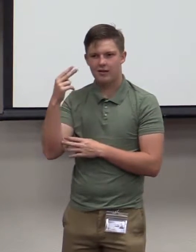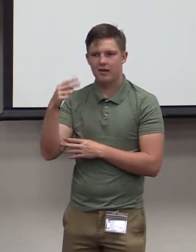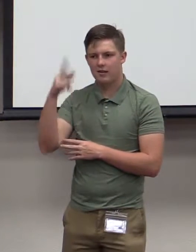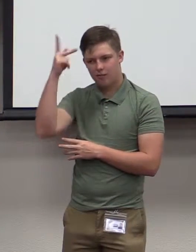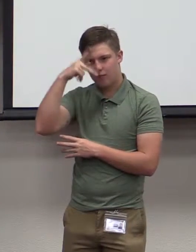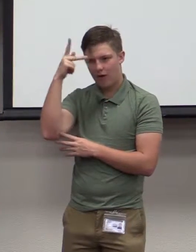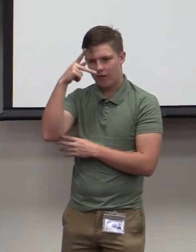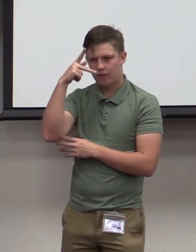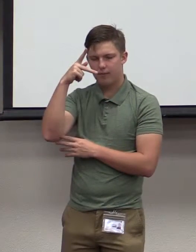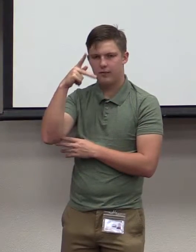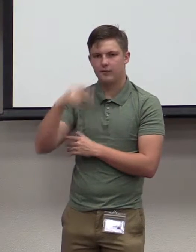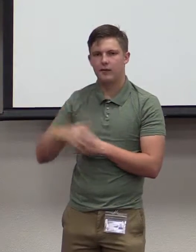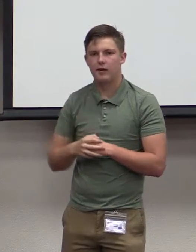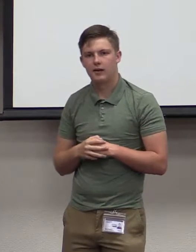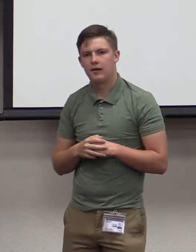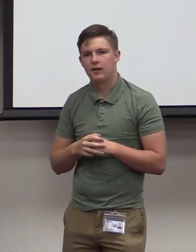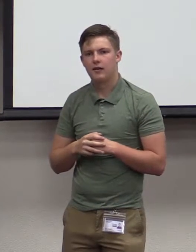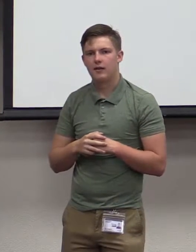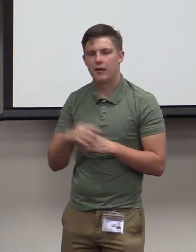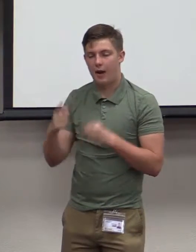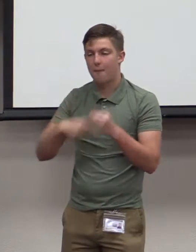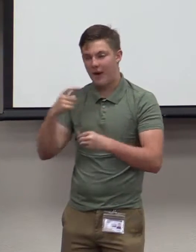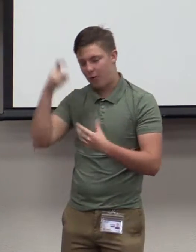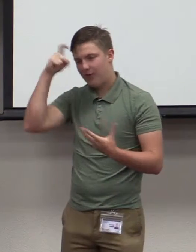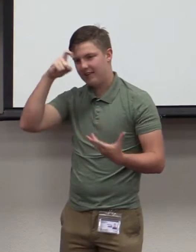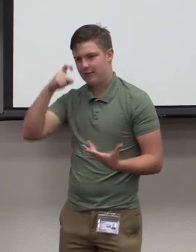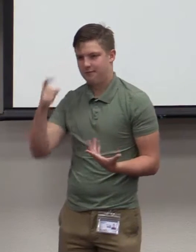are about wisdom.